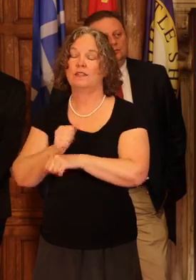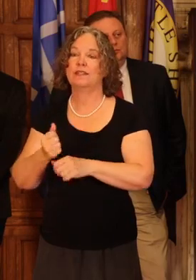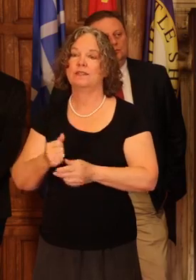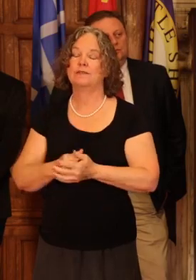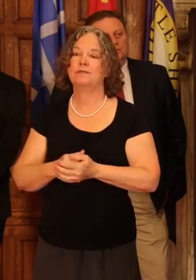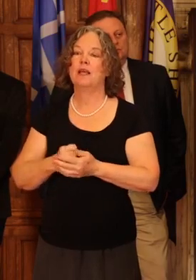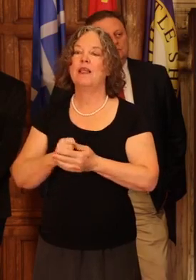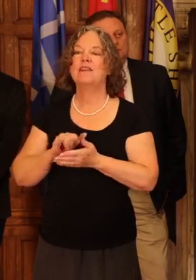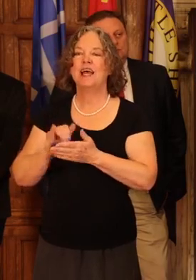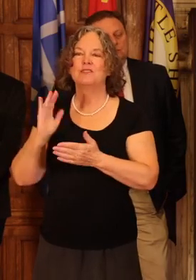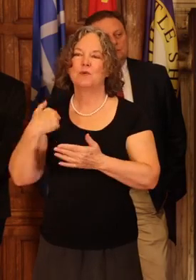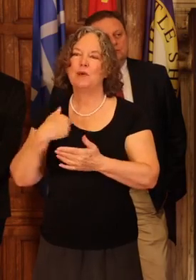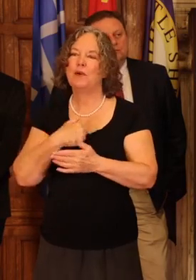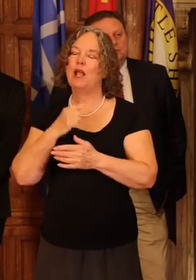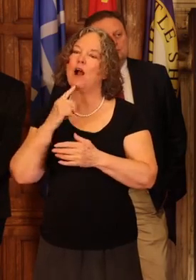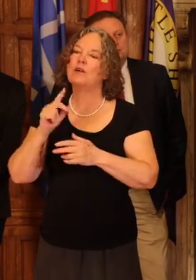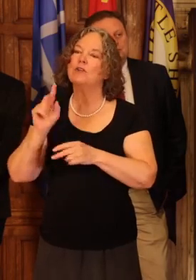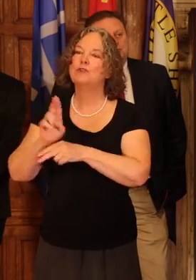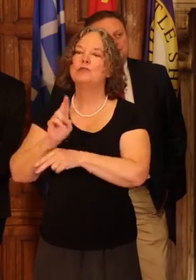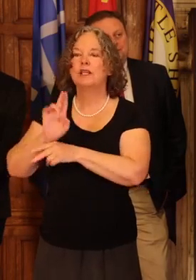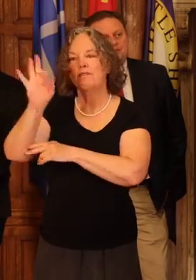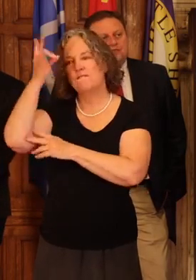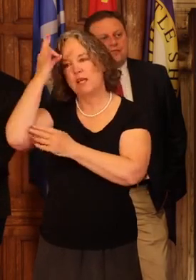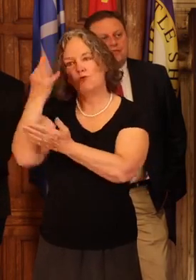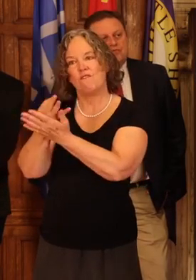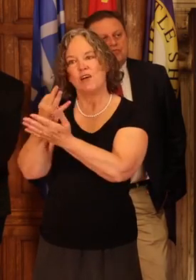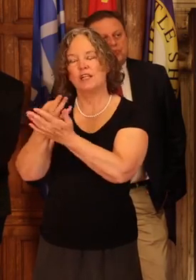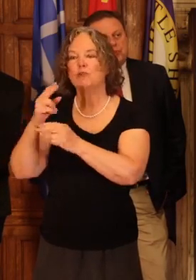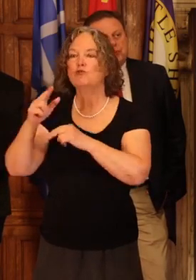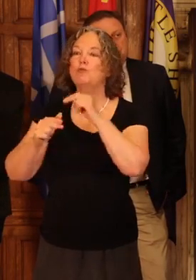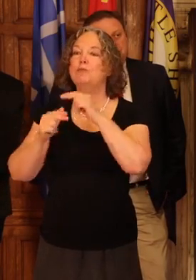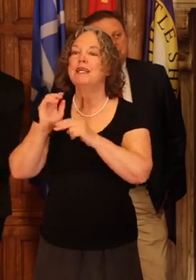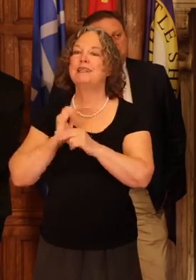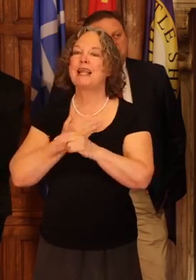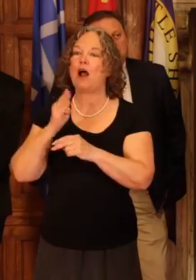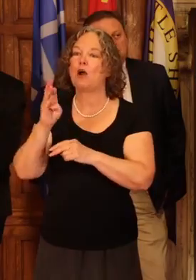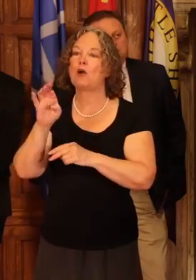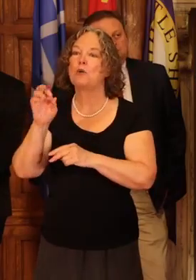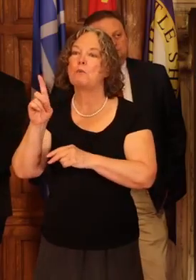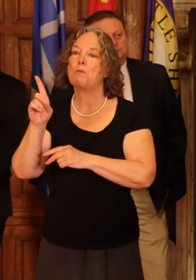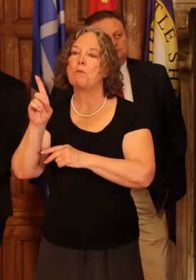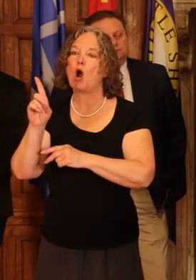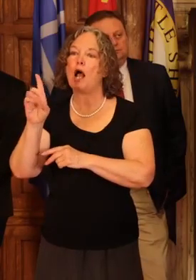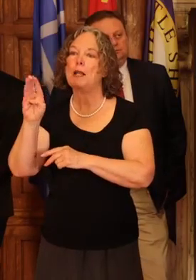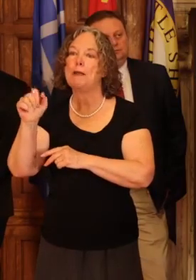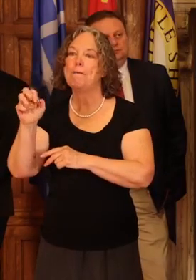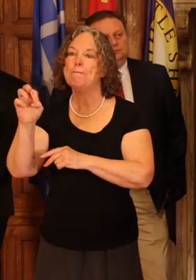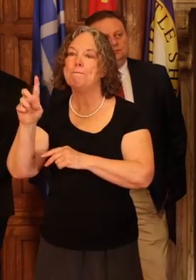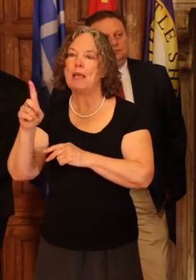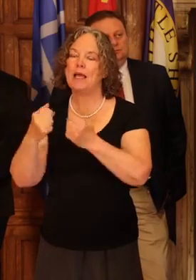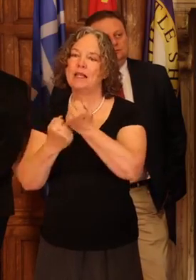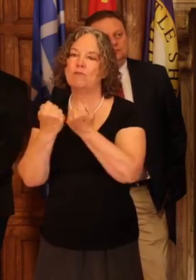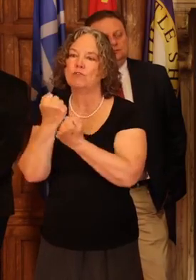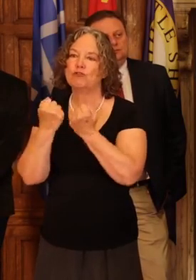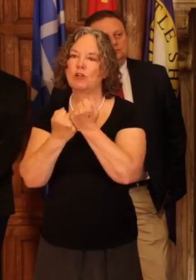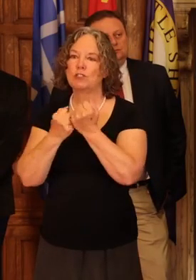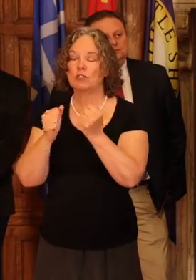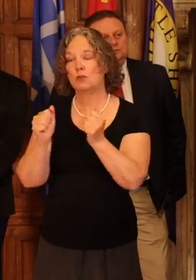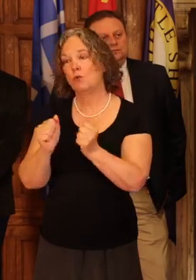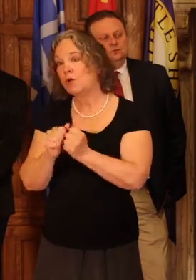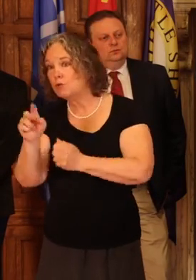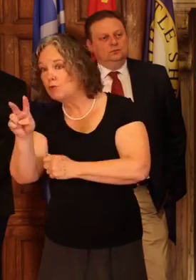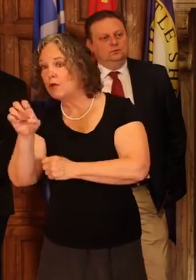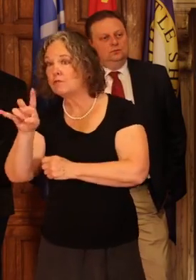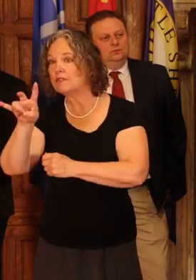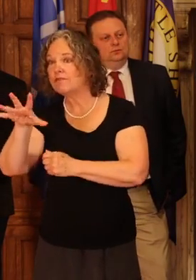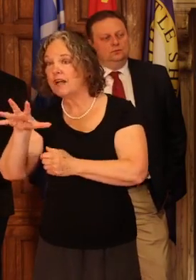investments we'll be making using federal funding to build out our broadband infrastructure. With $275